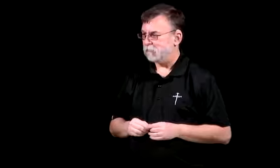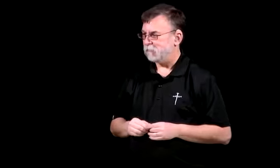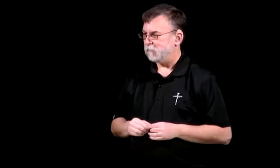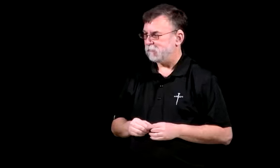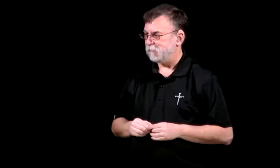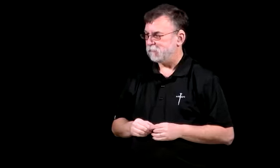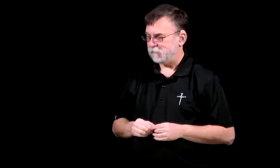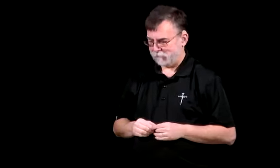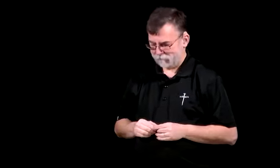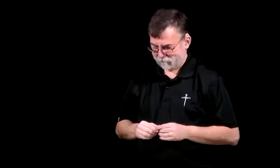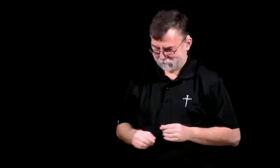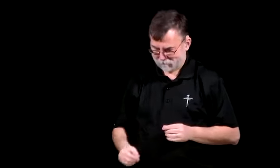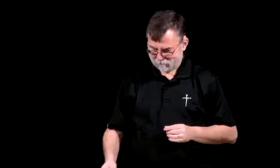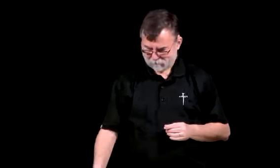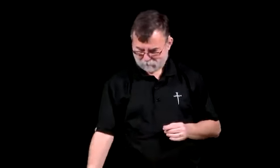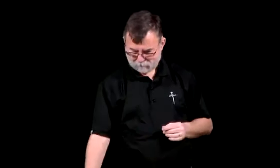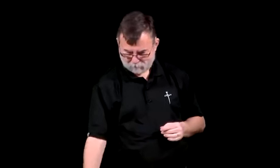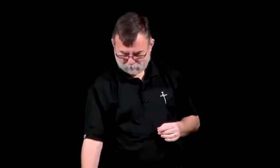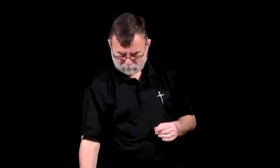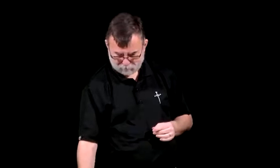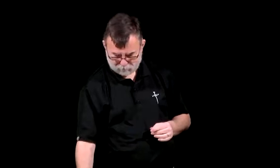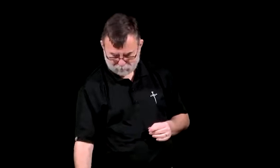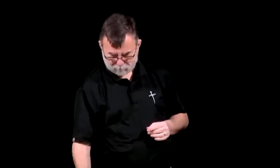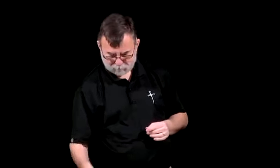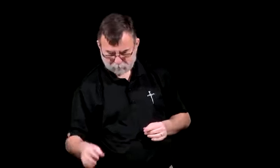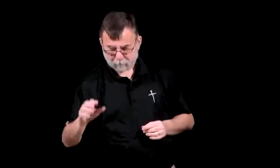And that was all a part of his plan.